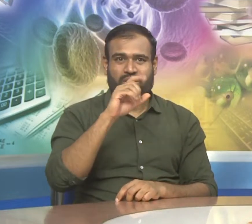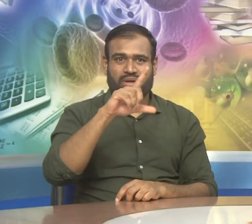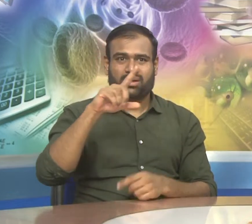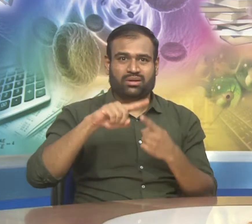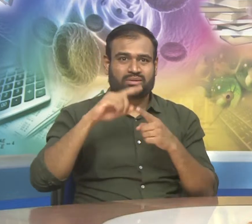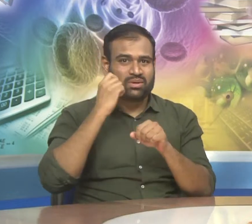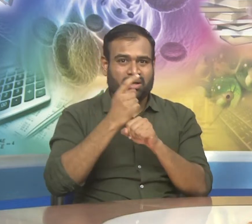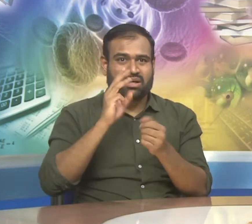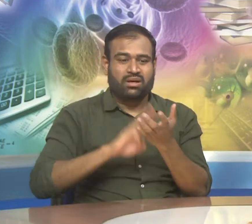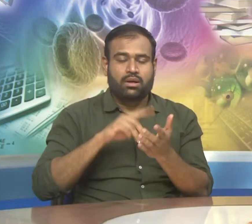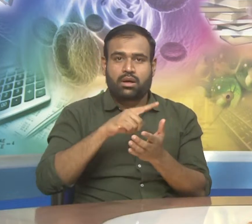Collegium